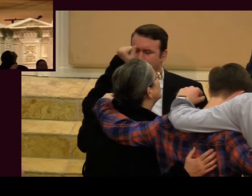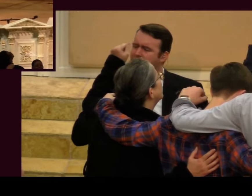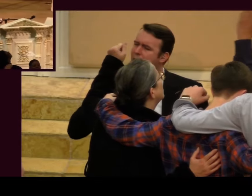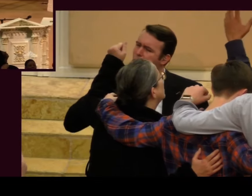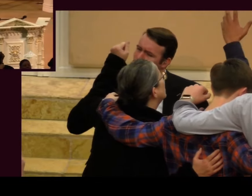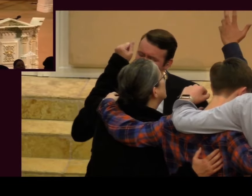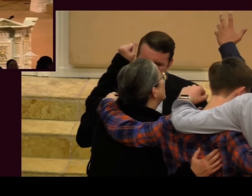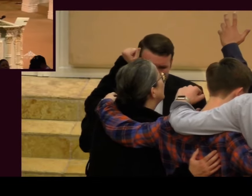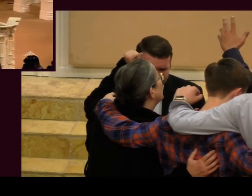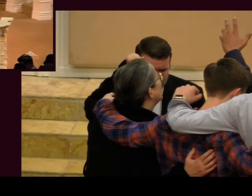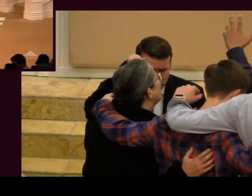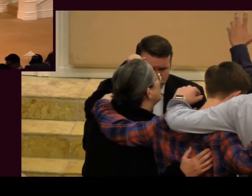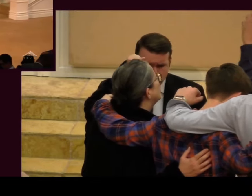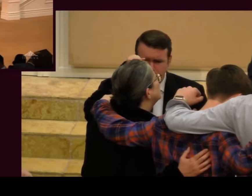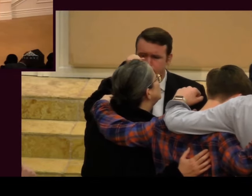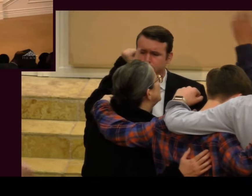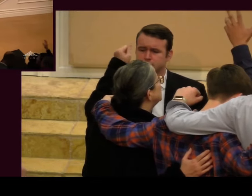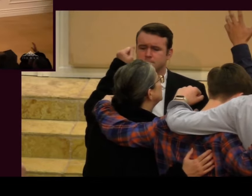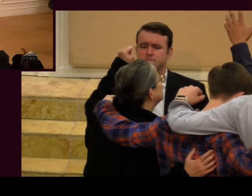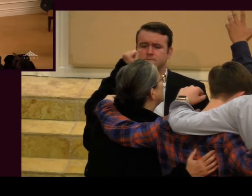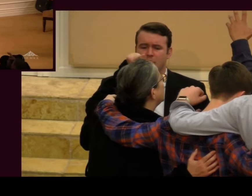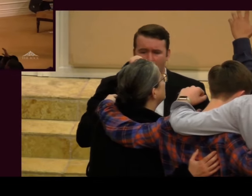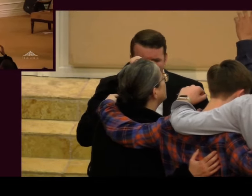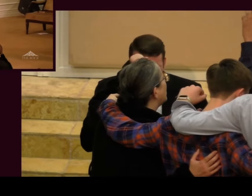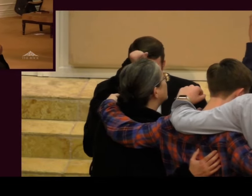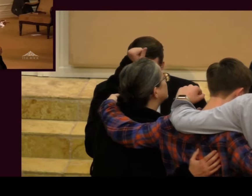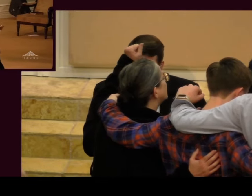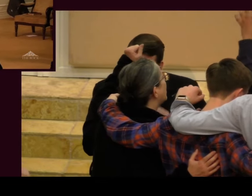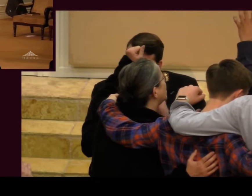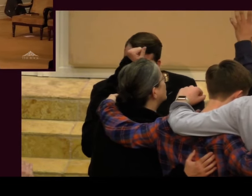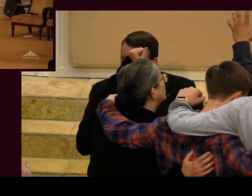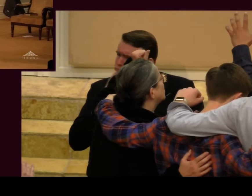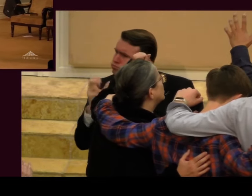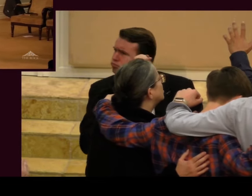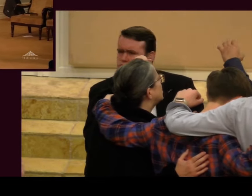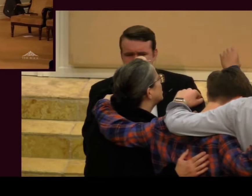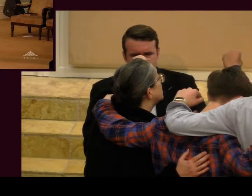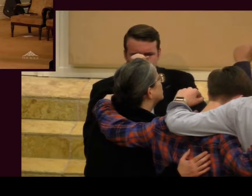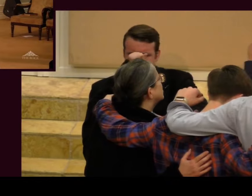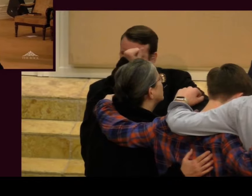Come on, I rebuke confusion. I rebuke worry.